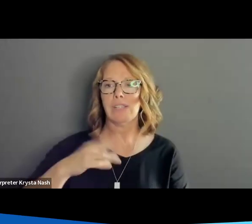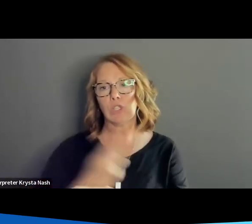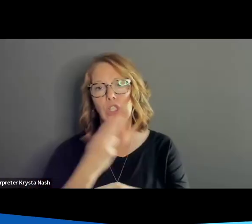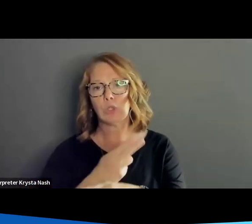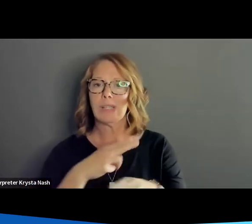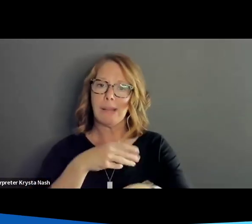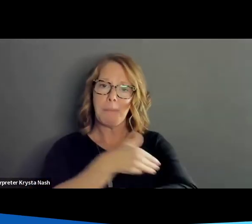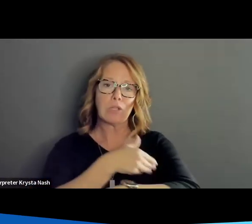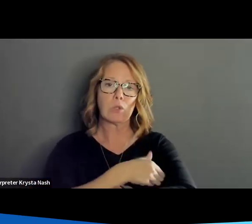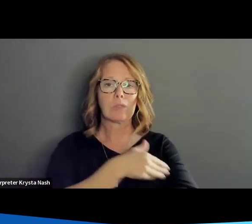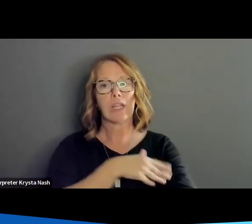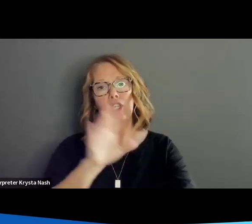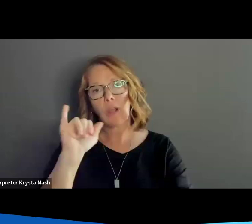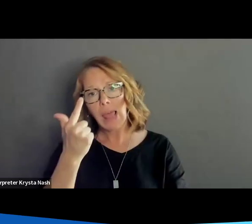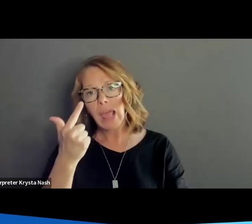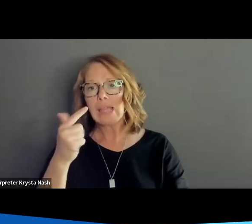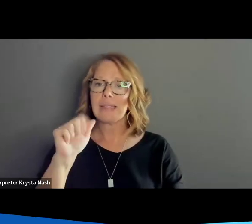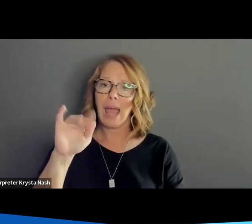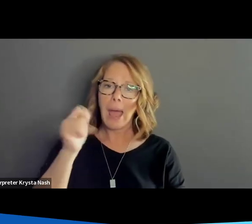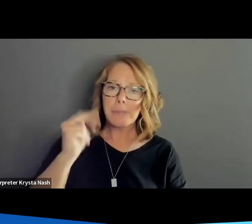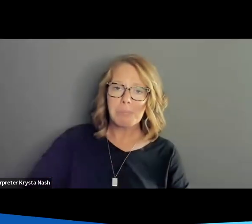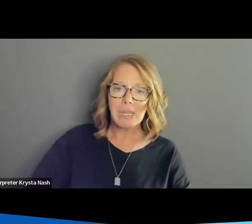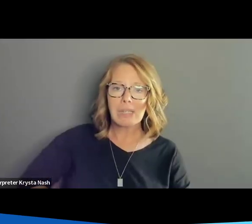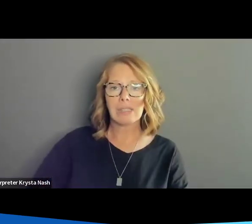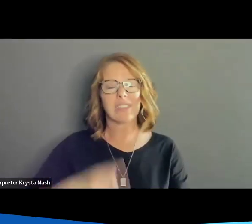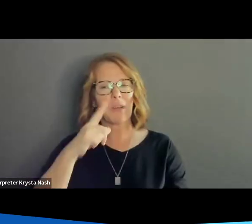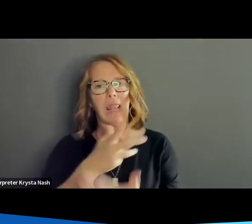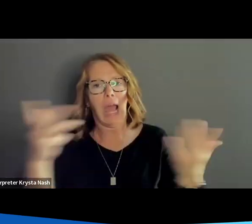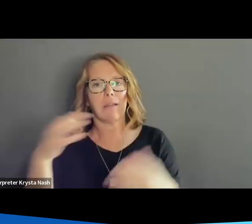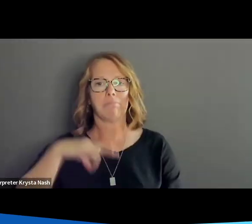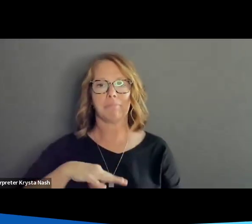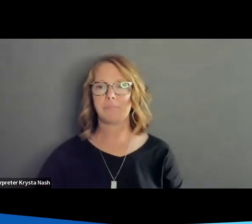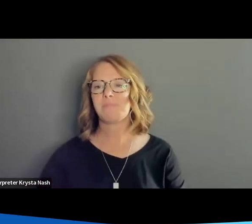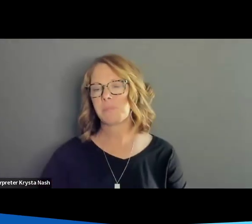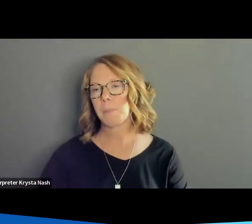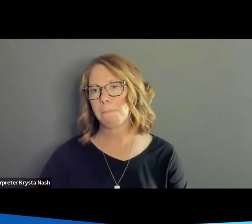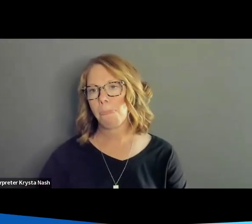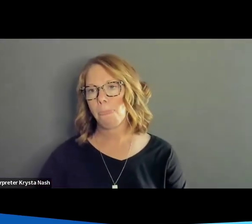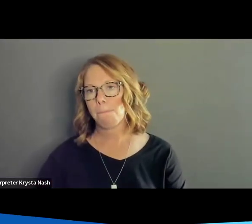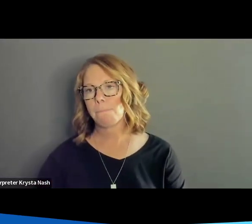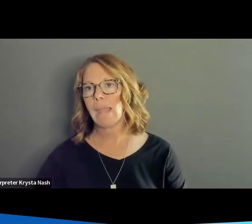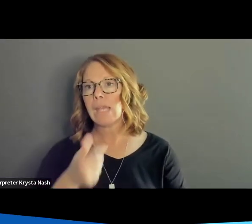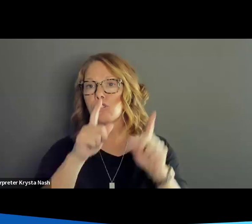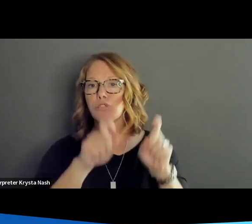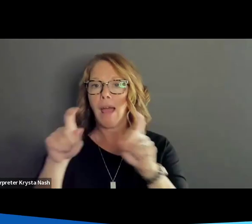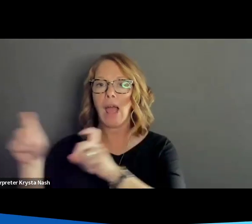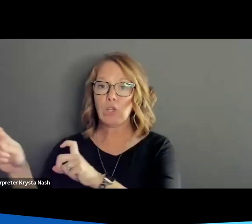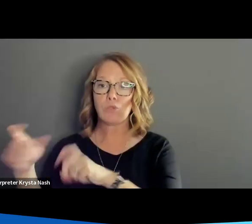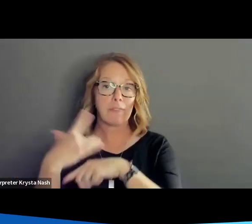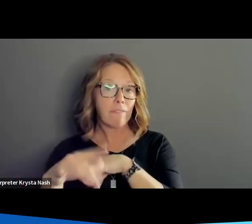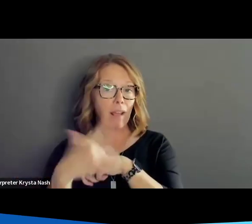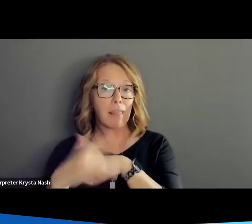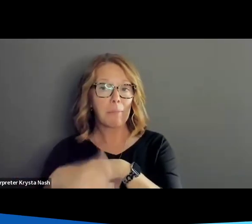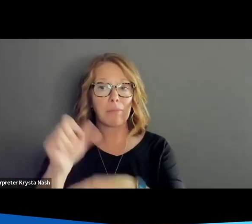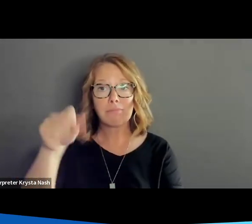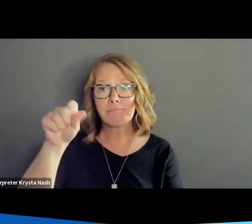and abdomen so that, there's a lot of good things that come out of that. So he wants to know, are there any trials out there? And there are trials.